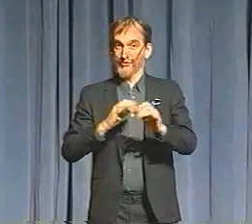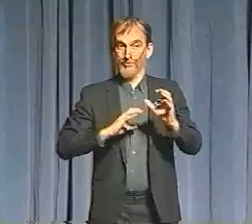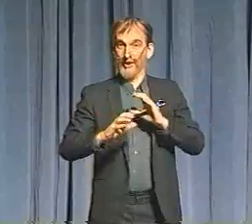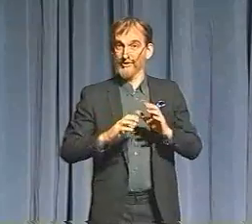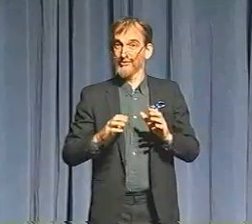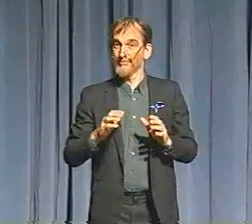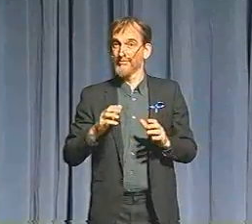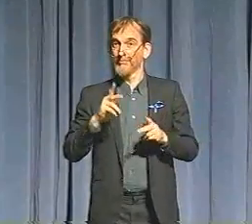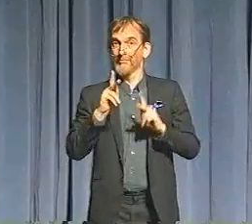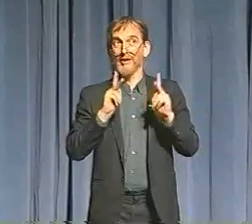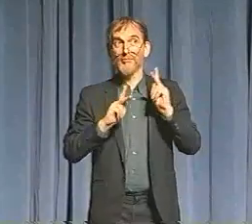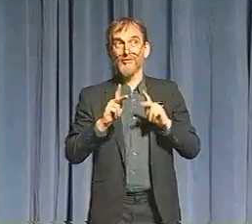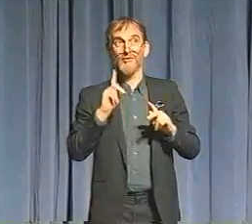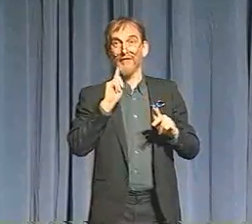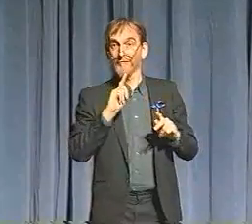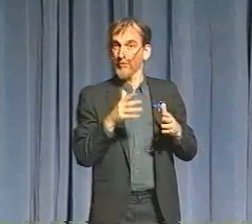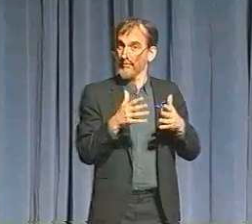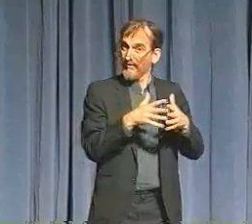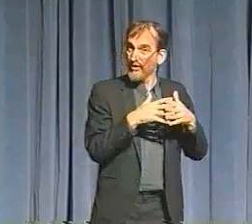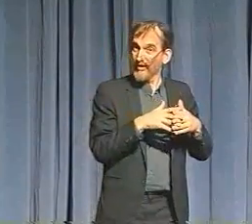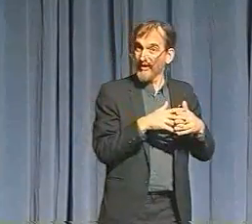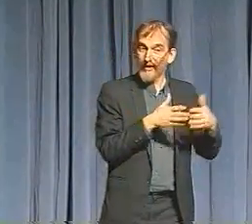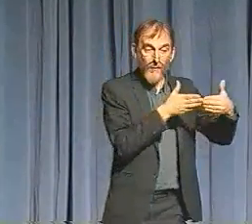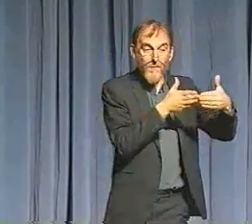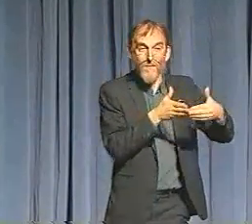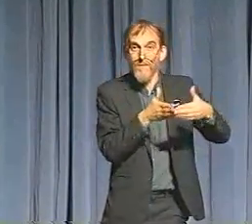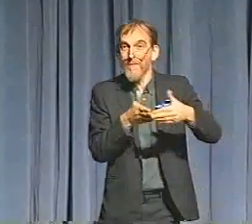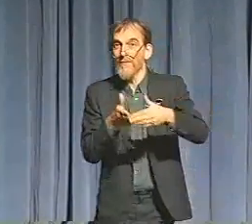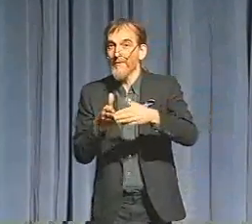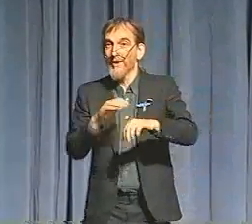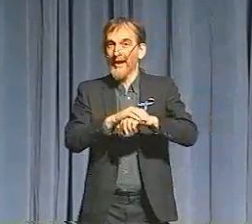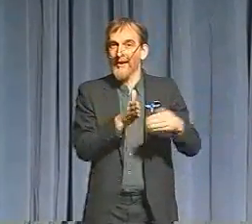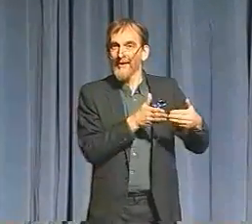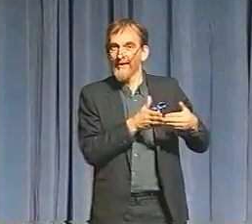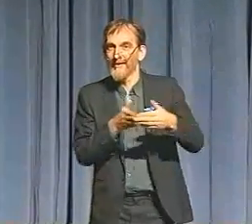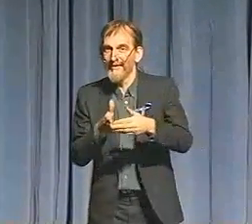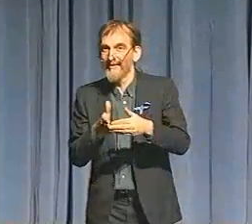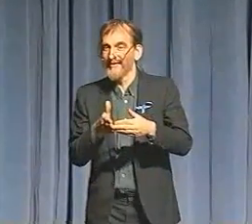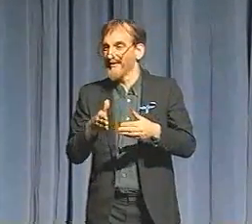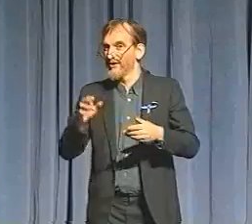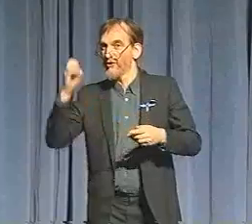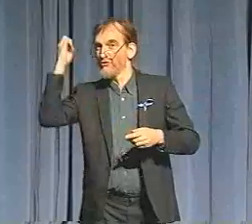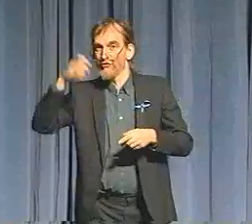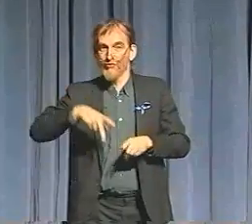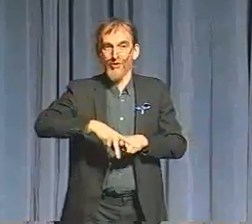This is the belief that international communication among deaf people carries across boundaries.